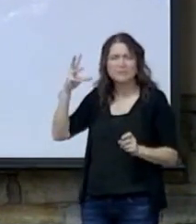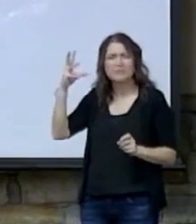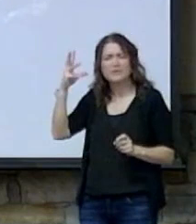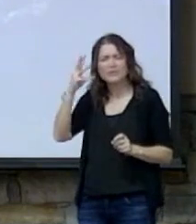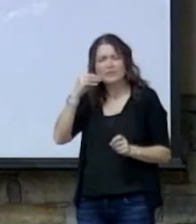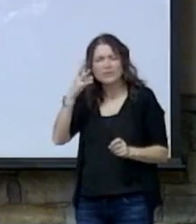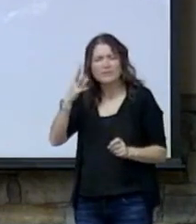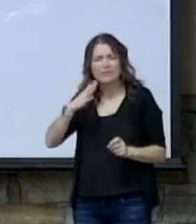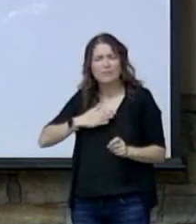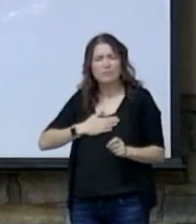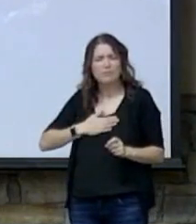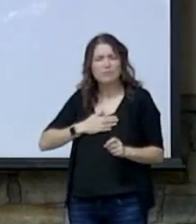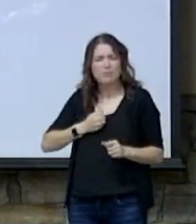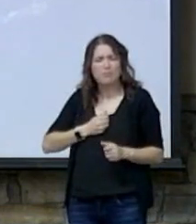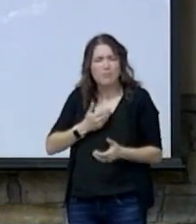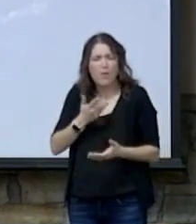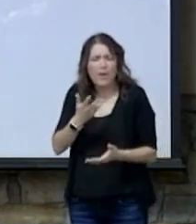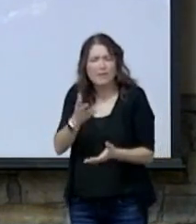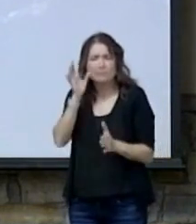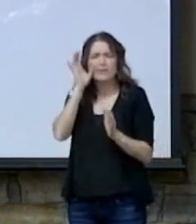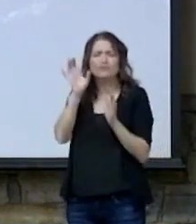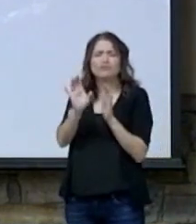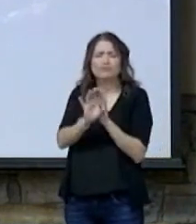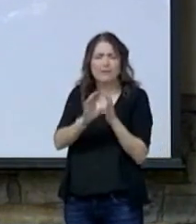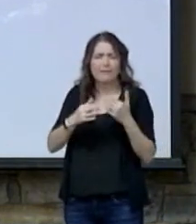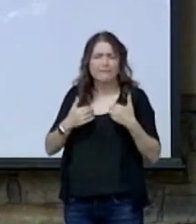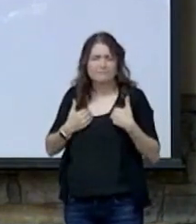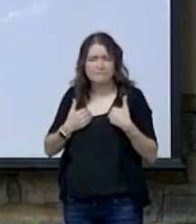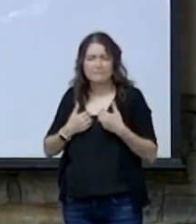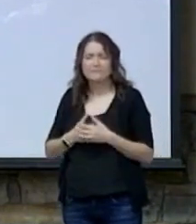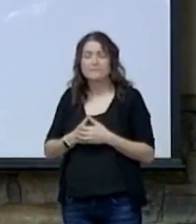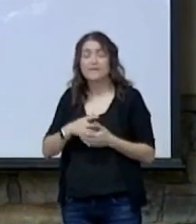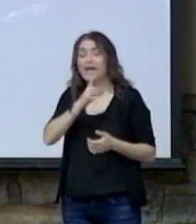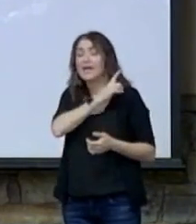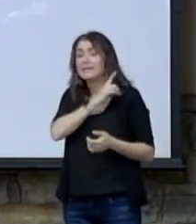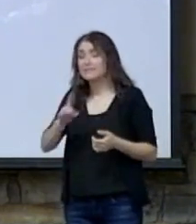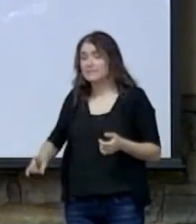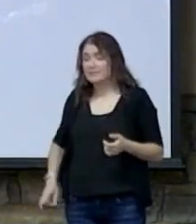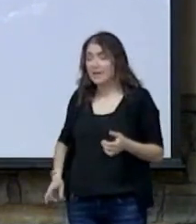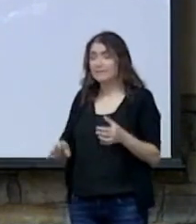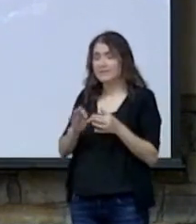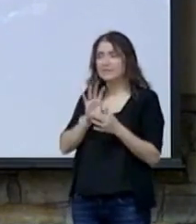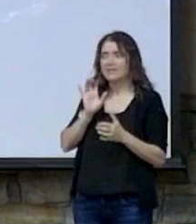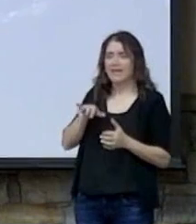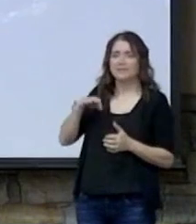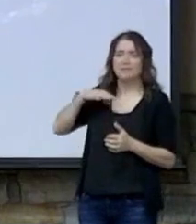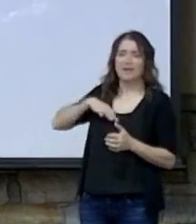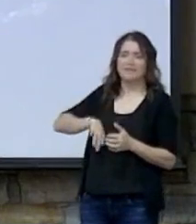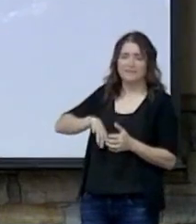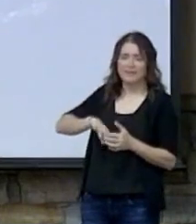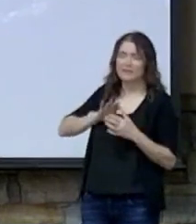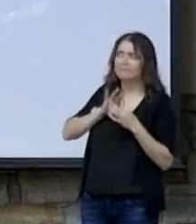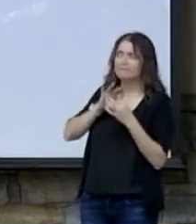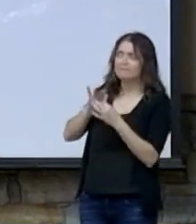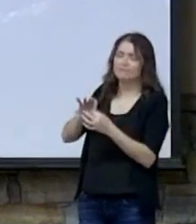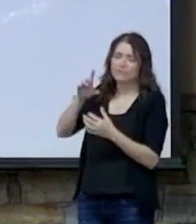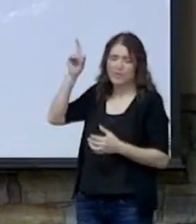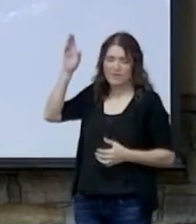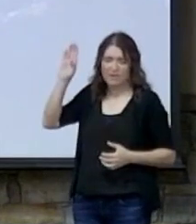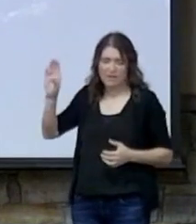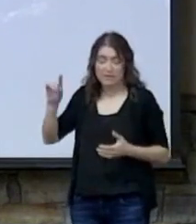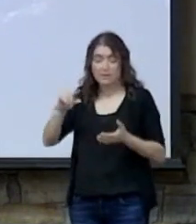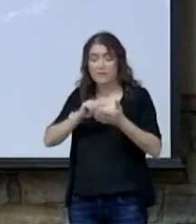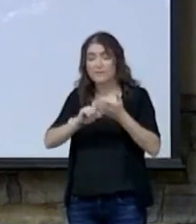poetic picture. And David says, that's a benefit of God. In verse